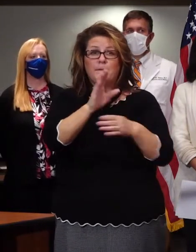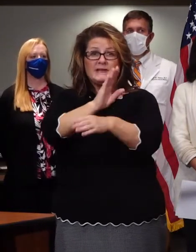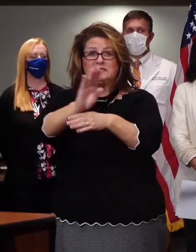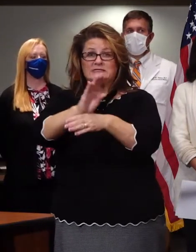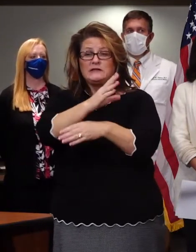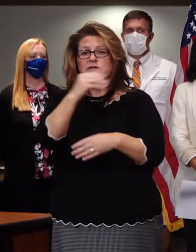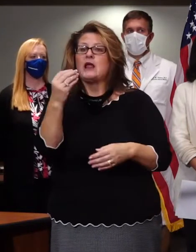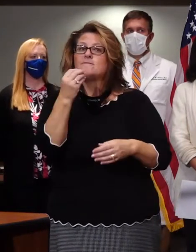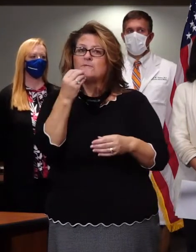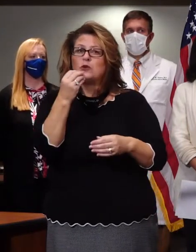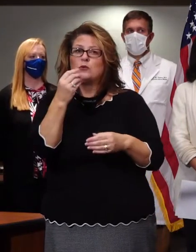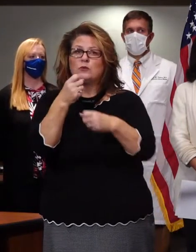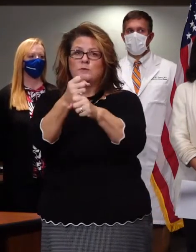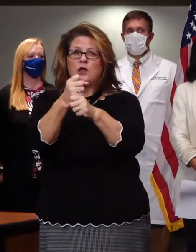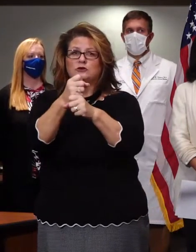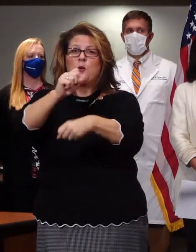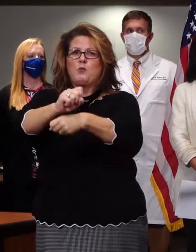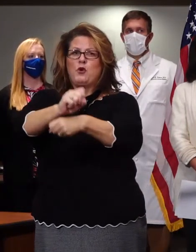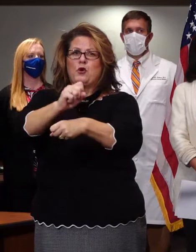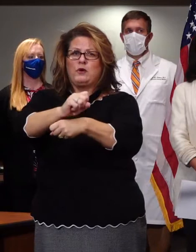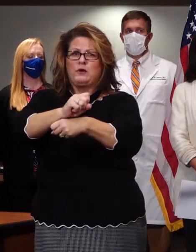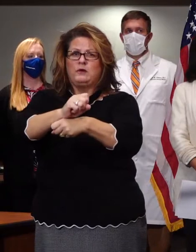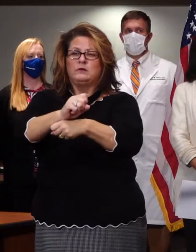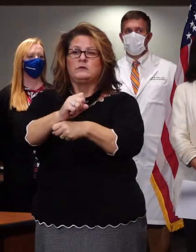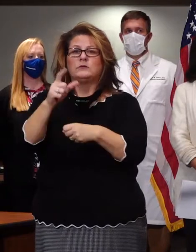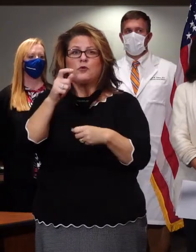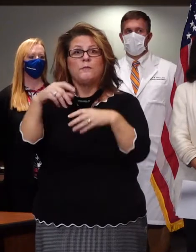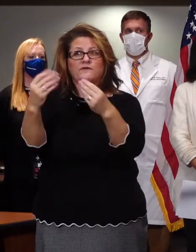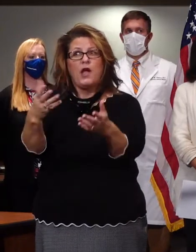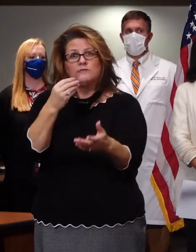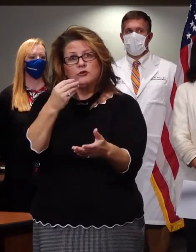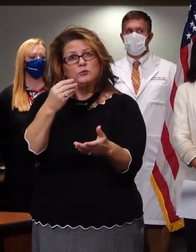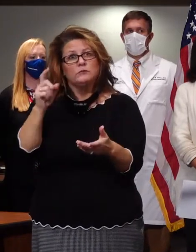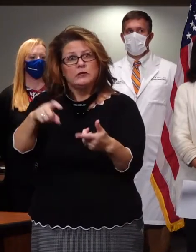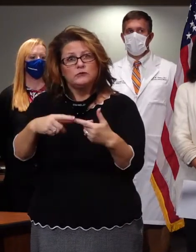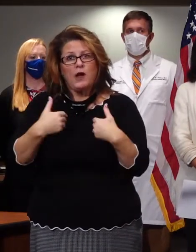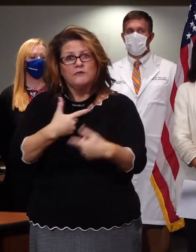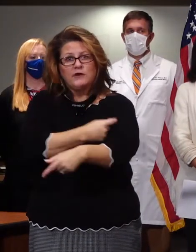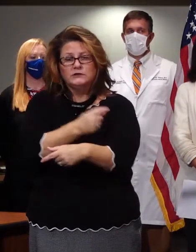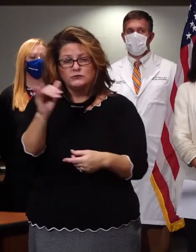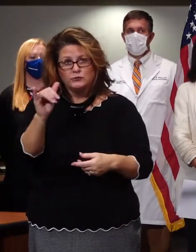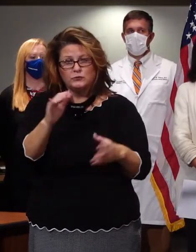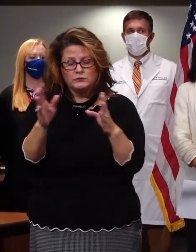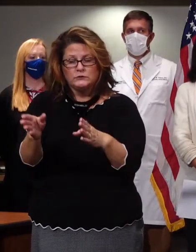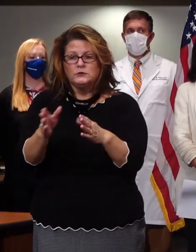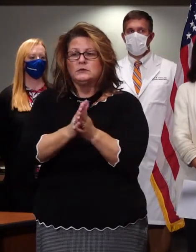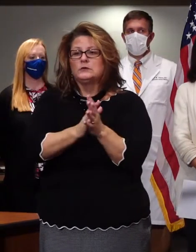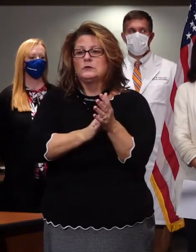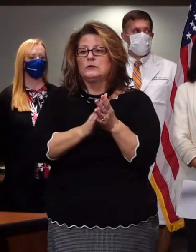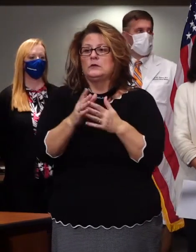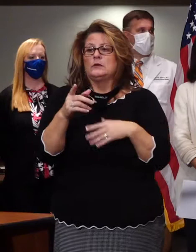and food production workers. We have to keep those providing the food for the rest of us. And those will be